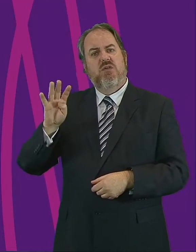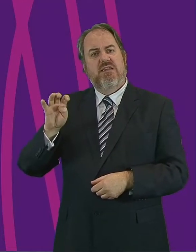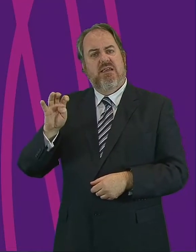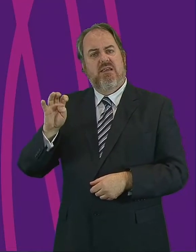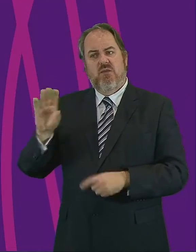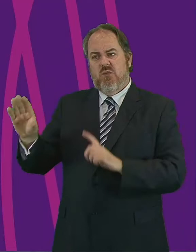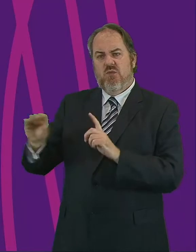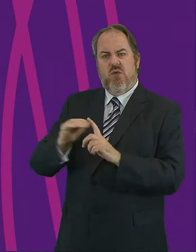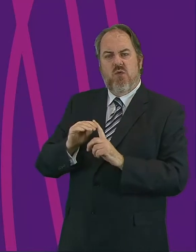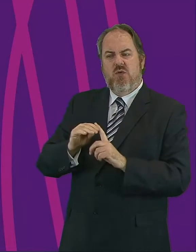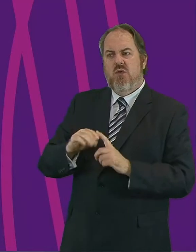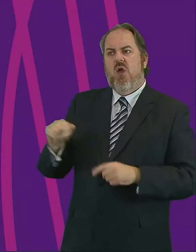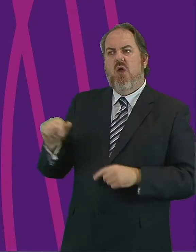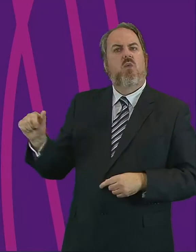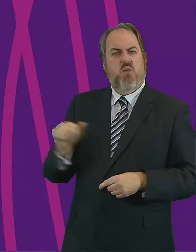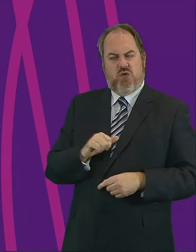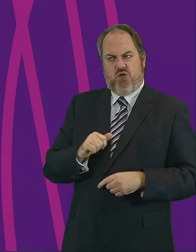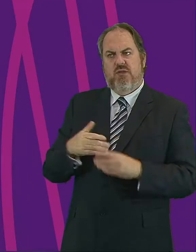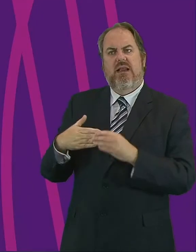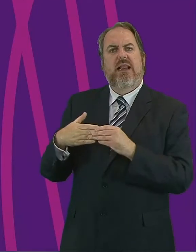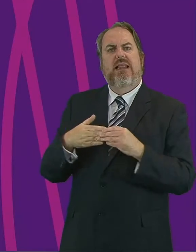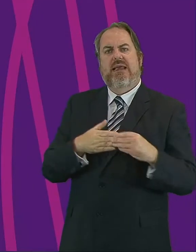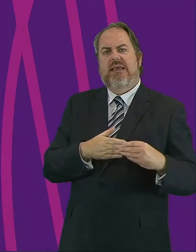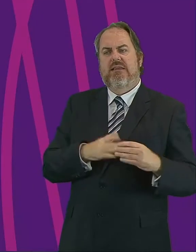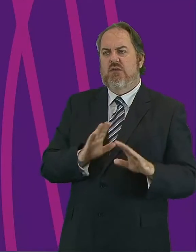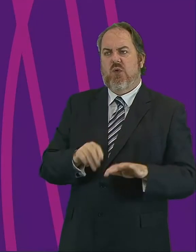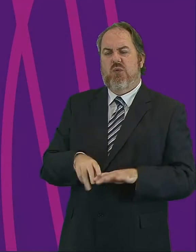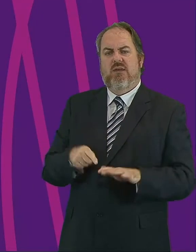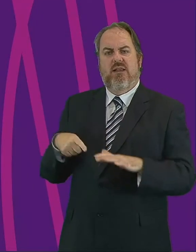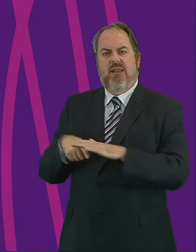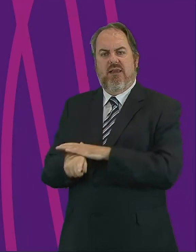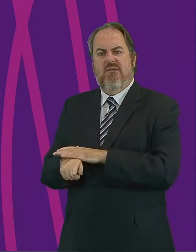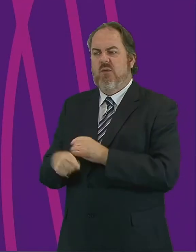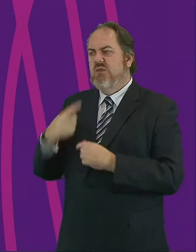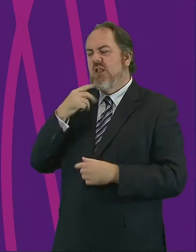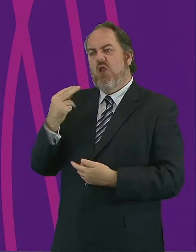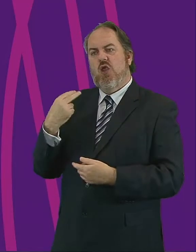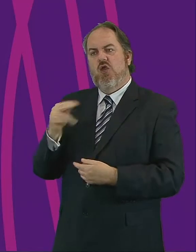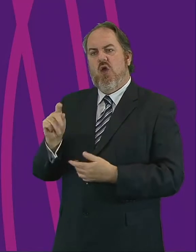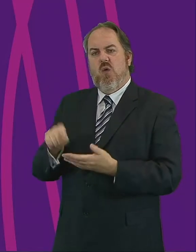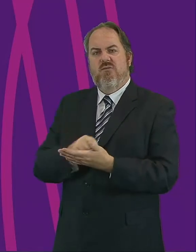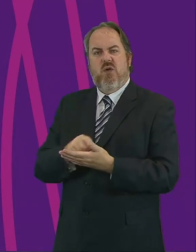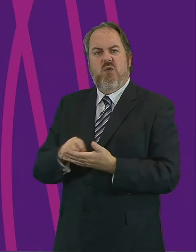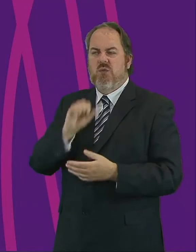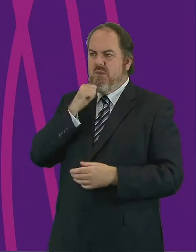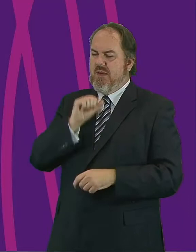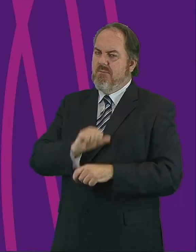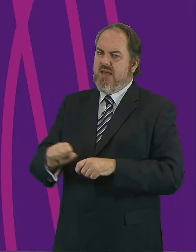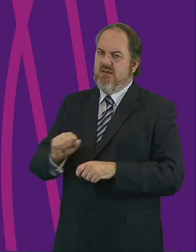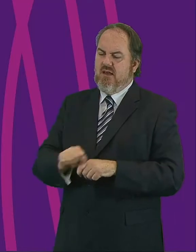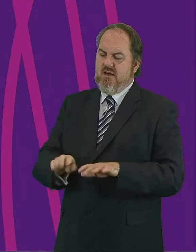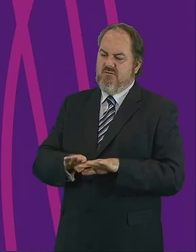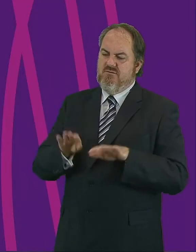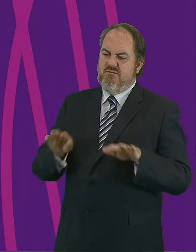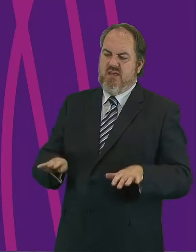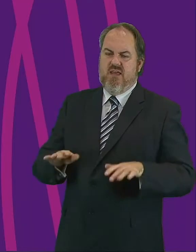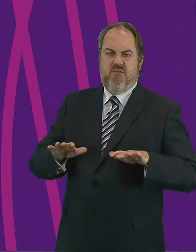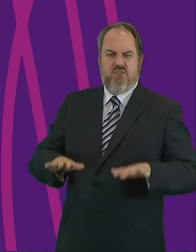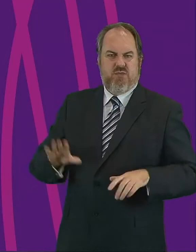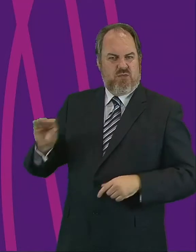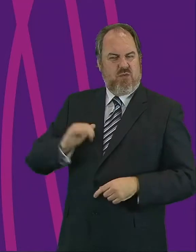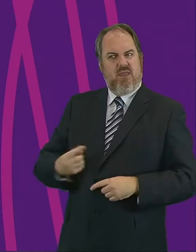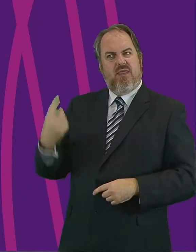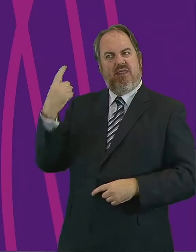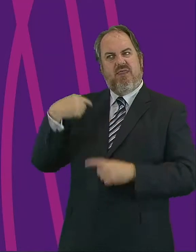to lead, not leave. We were told that a no vote would deliver a better and fairer Britain. And of course, we were assured that our